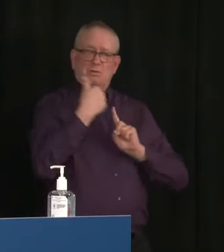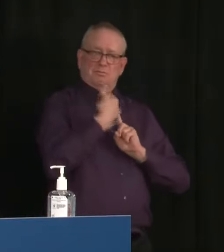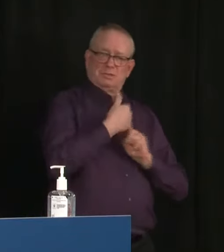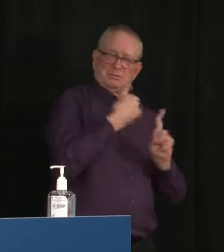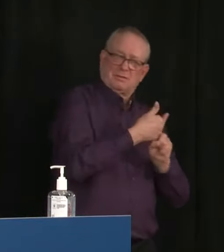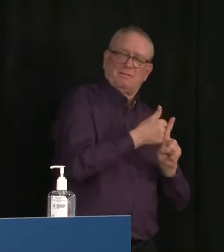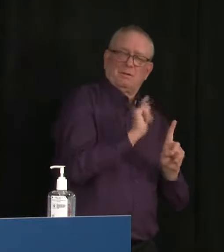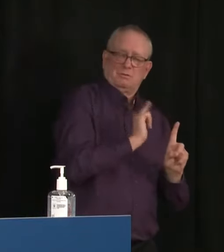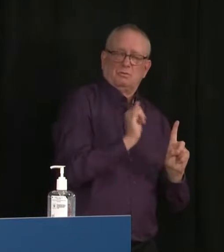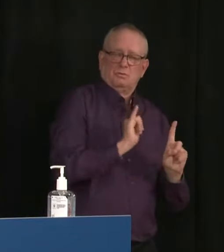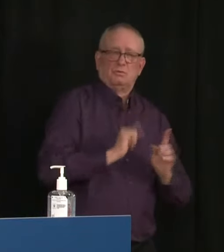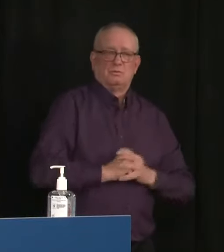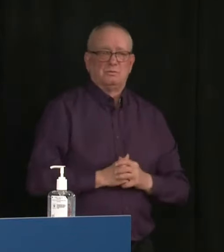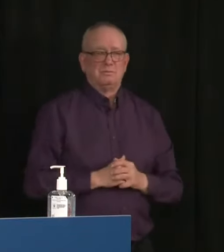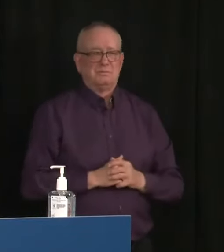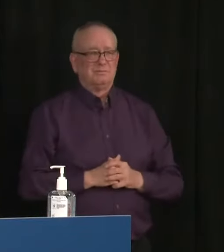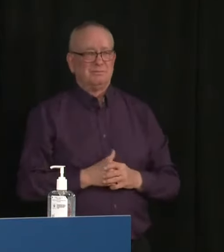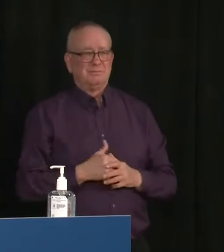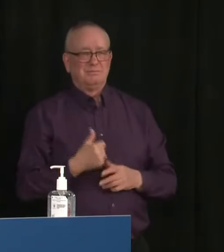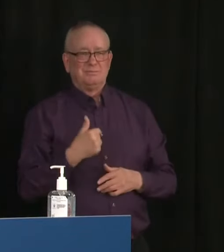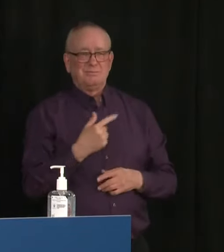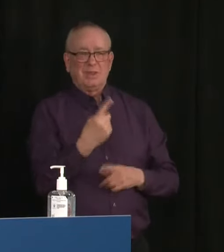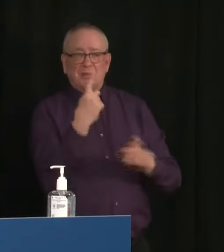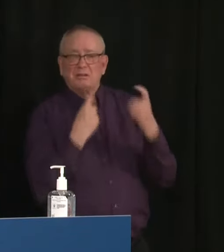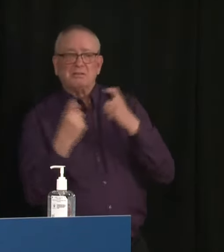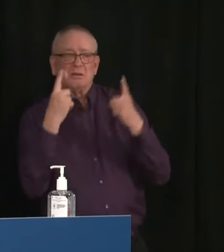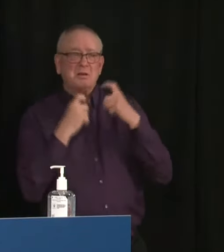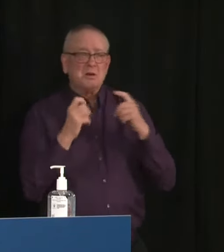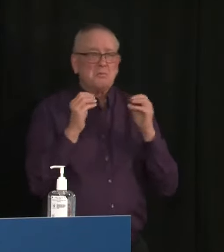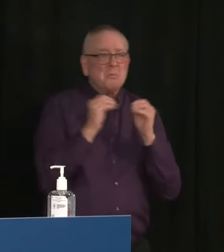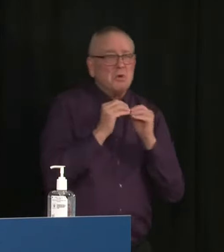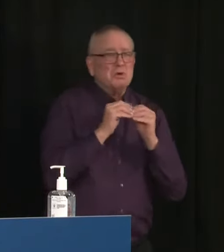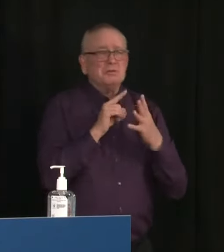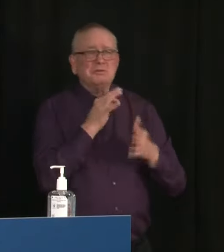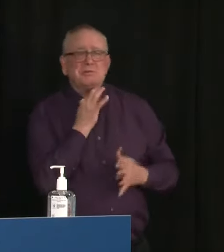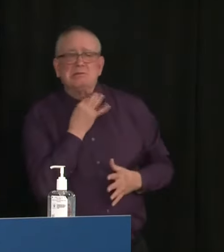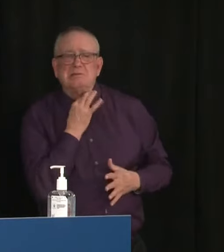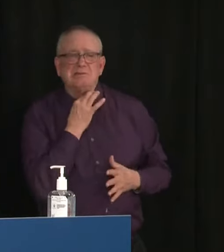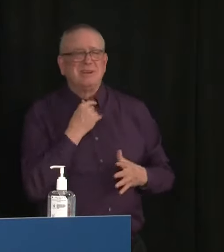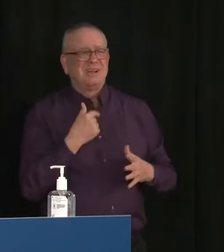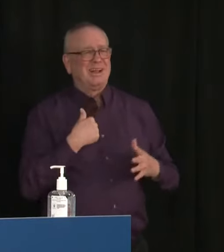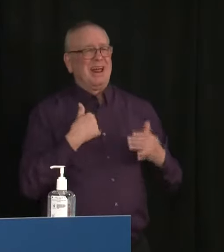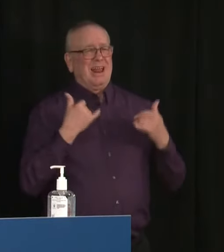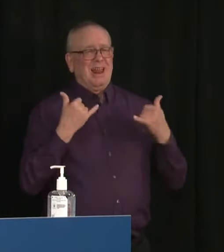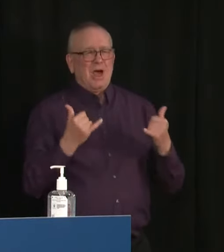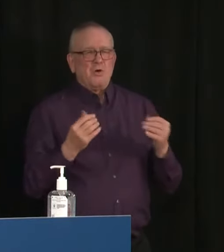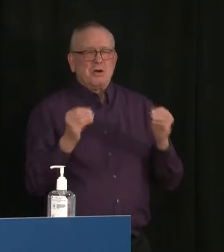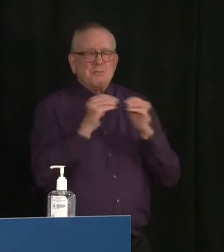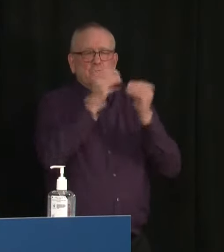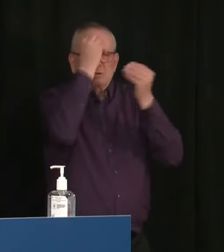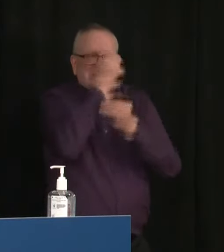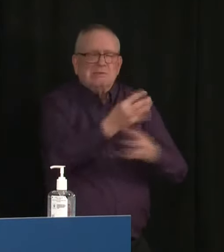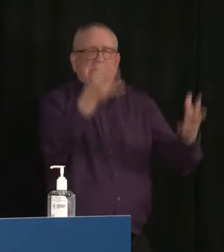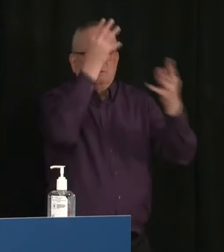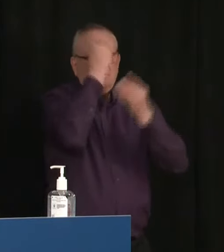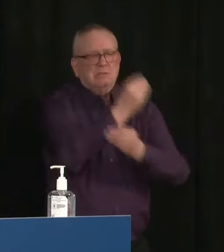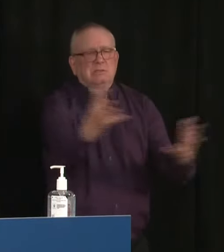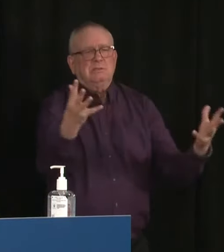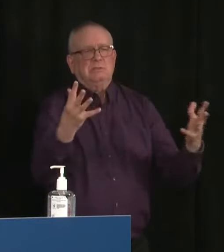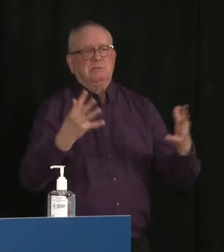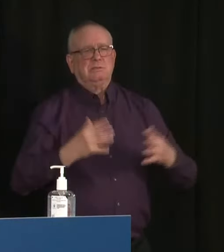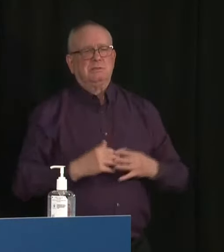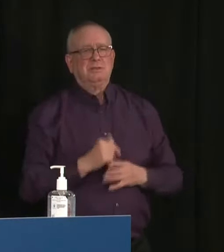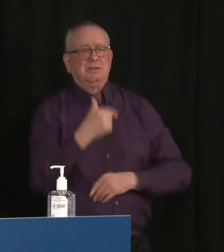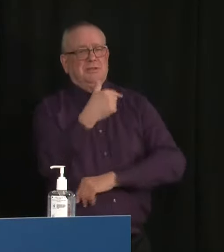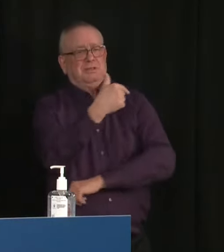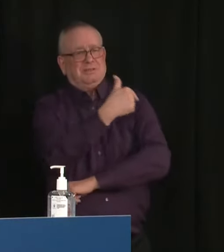that people have about the available vaccines and ensure that people understand the benefits. This is just the start. We